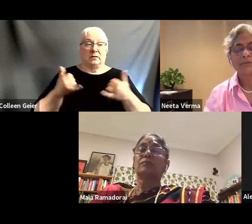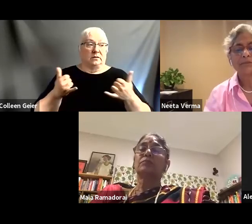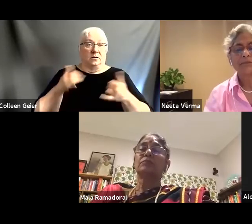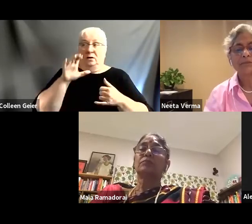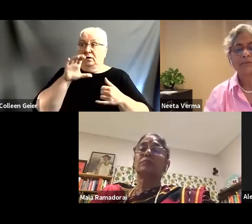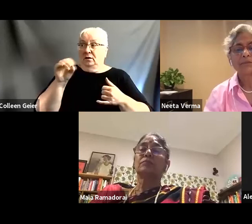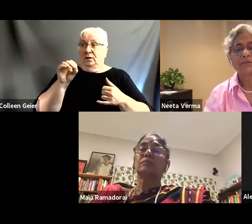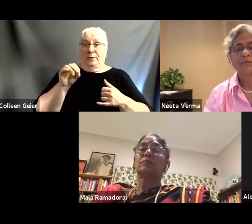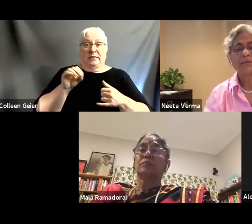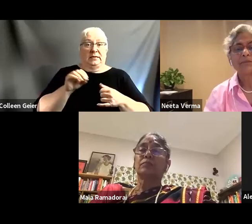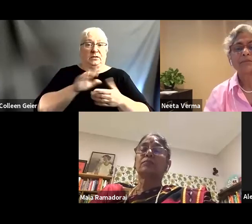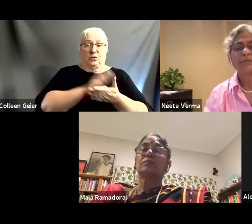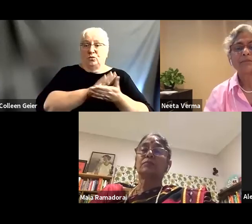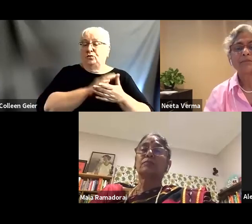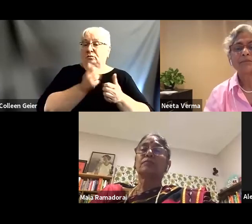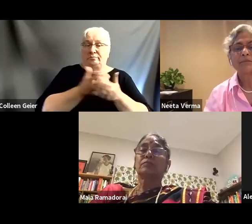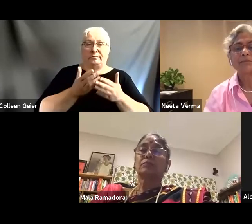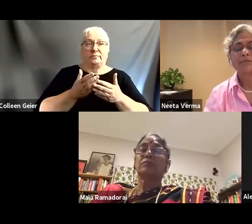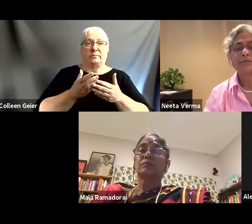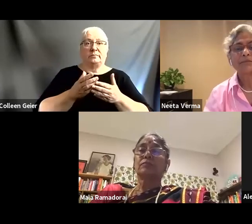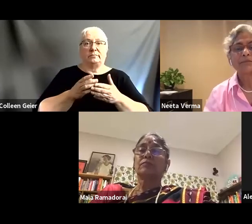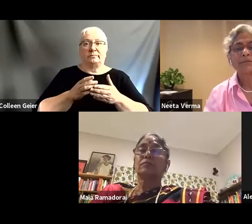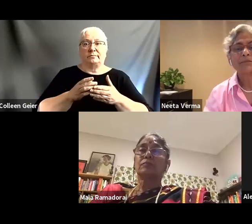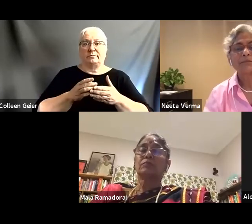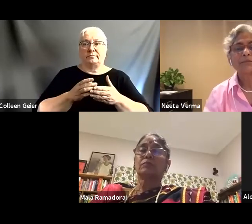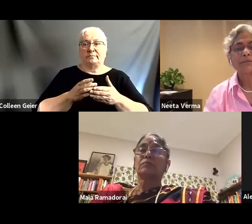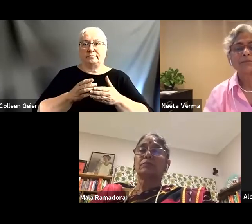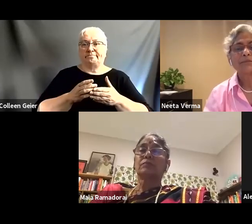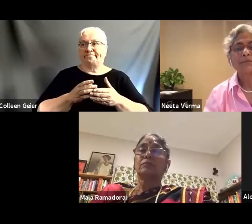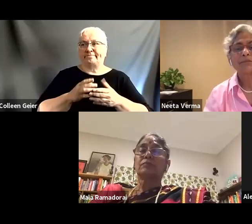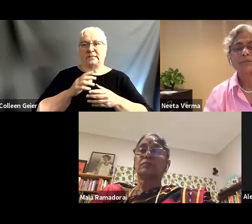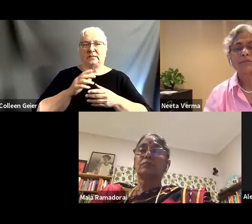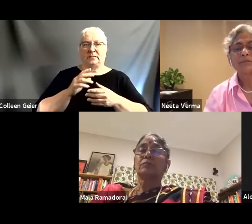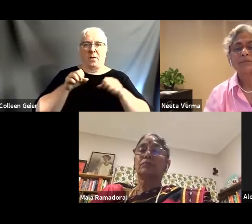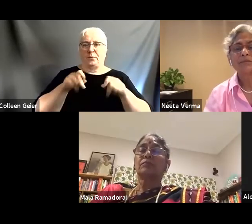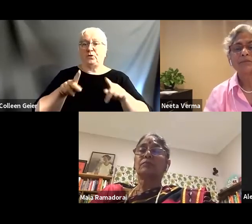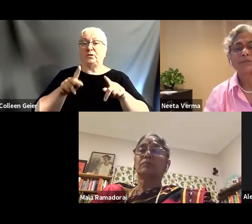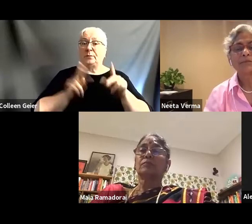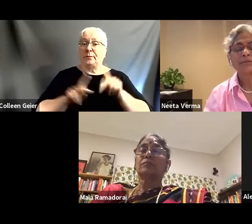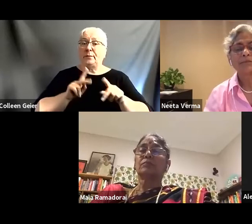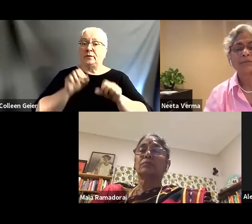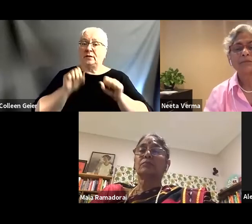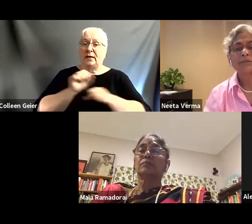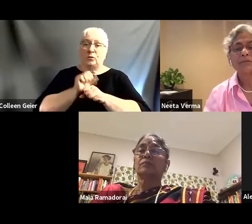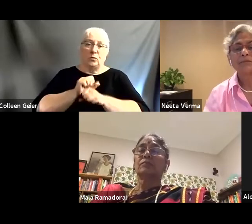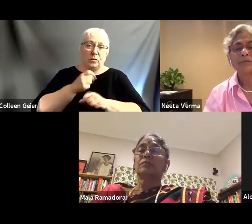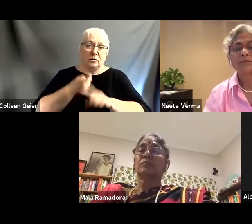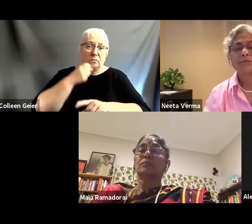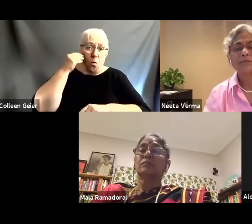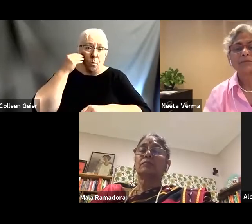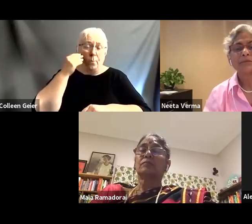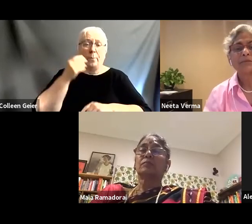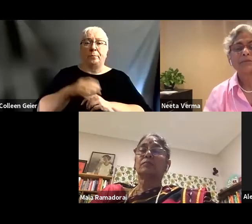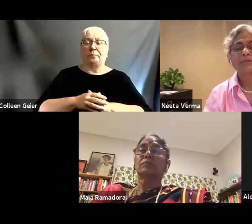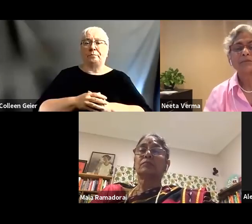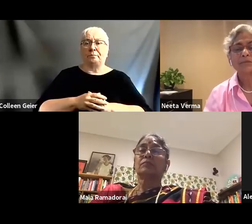and other institutions have started to open up various types of opportunities for people to work remotely.